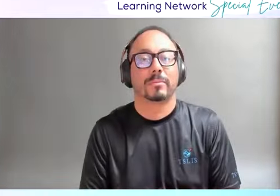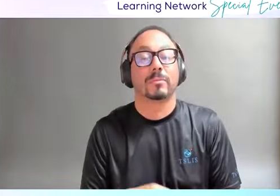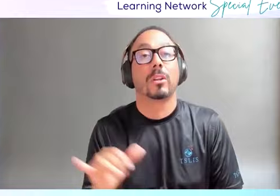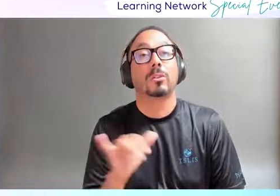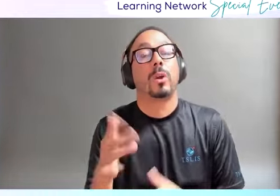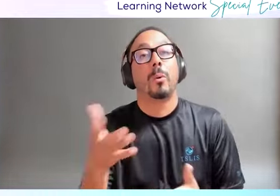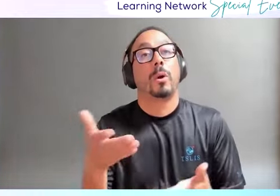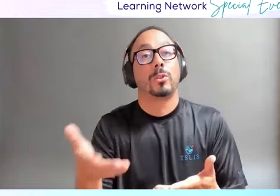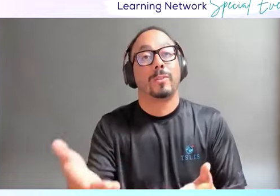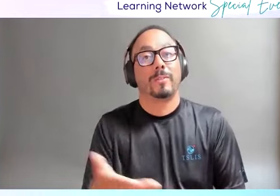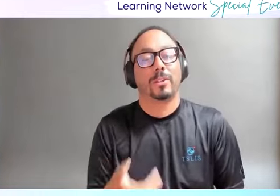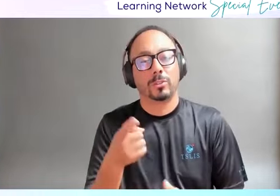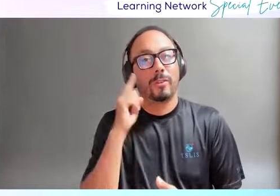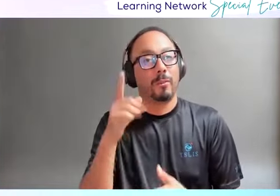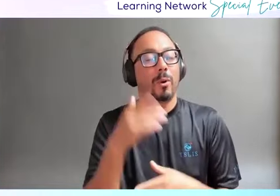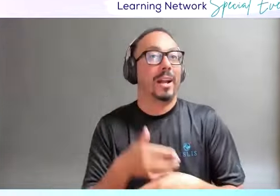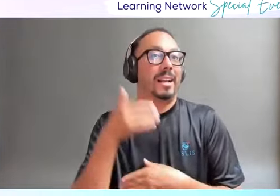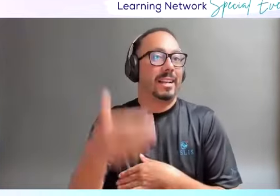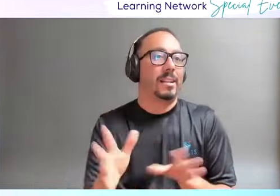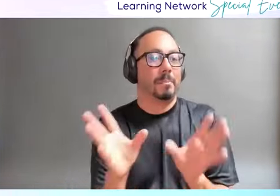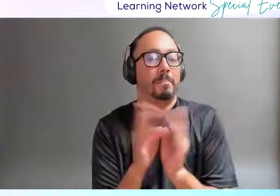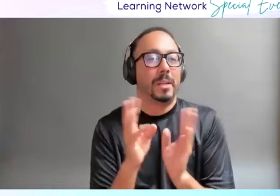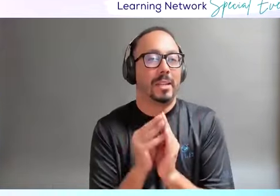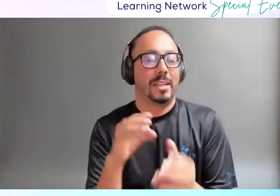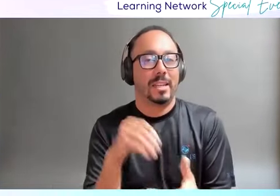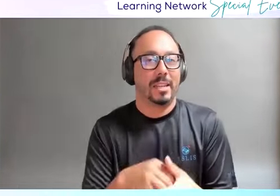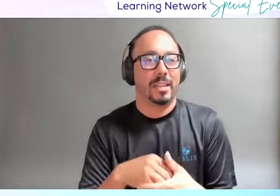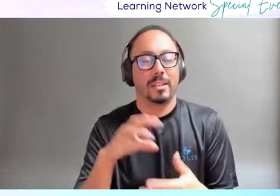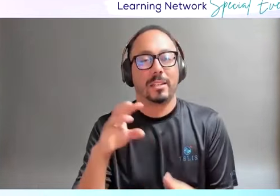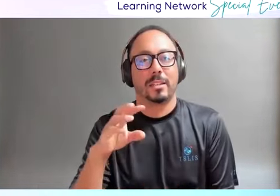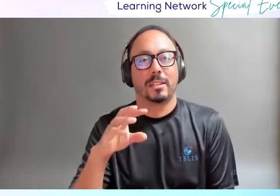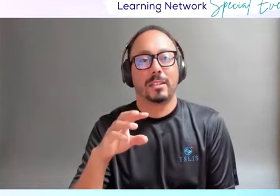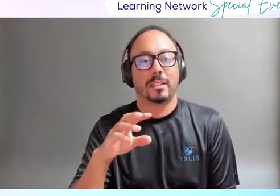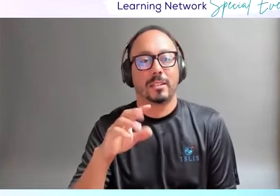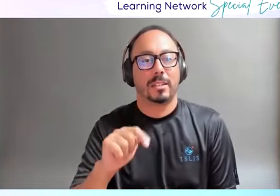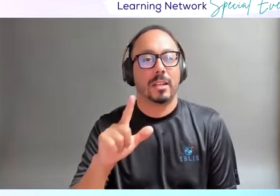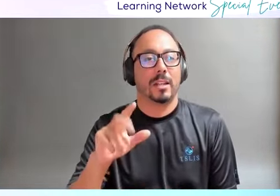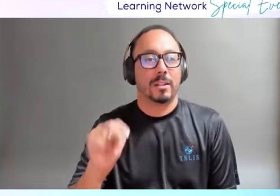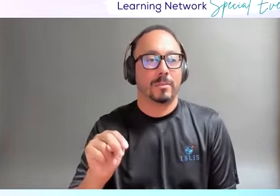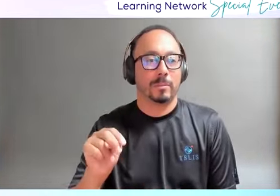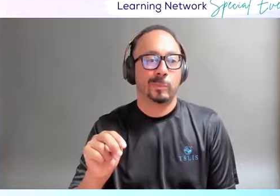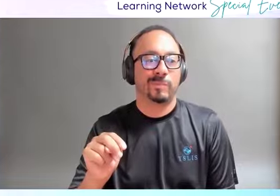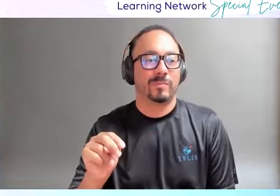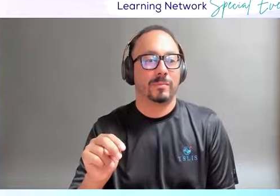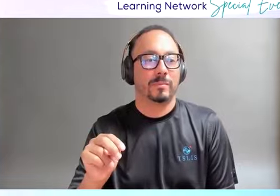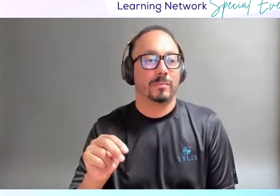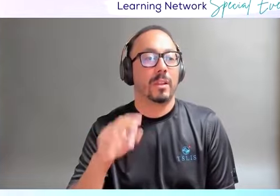to join us for our next webinar as part of the Learning Network and Knowledge Hub webinar series titled Preventing Intimate